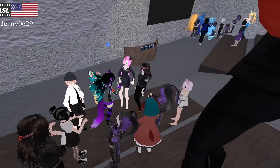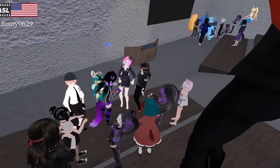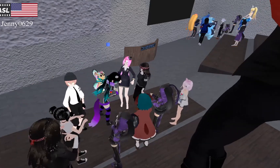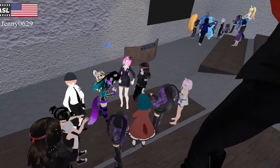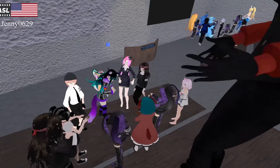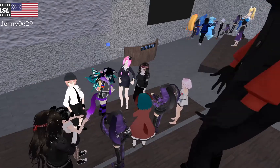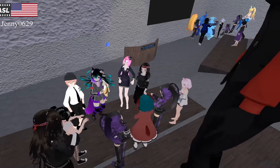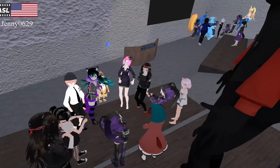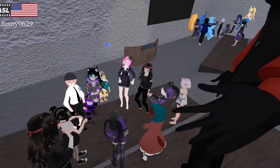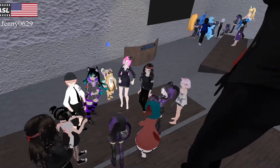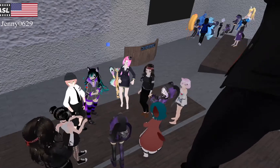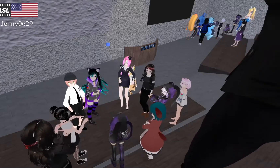Yeah, no.